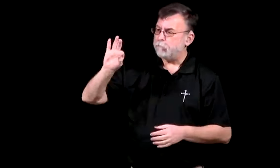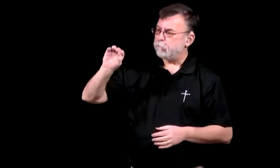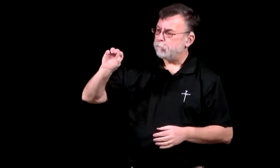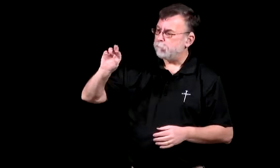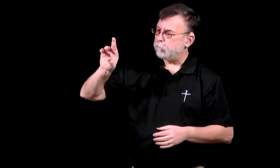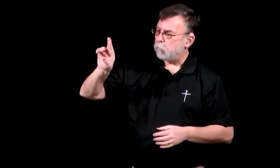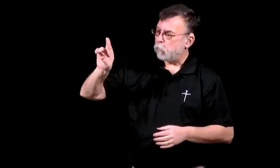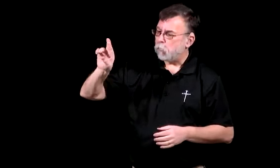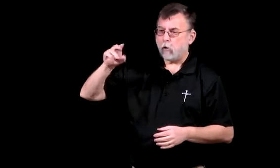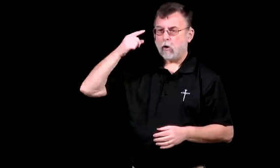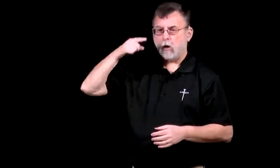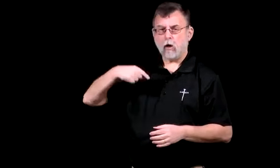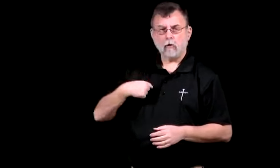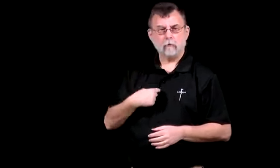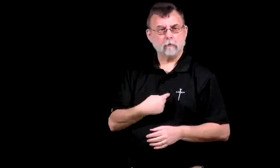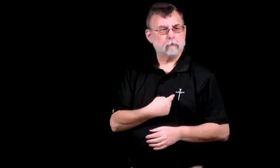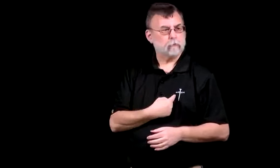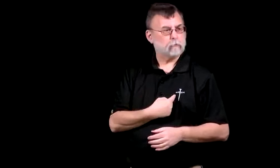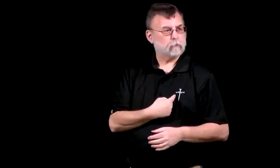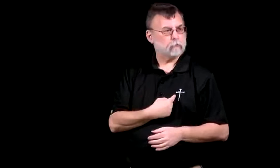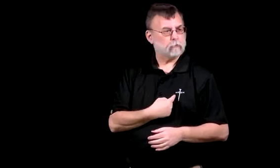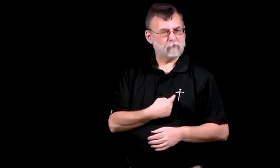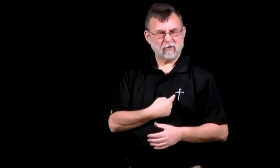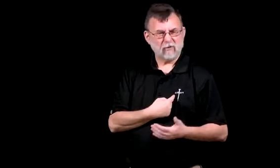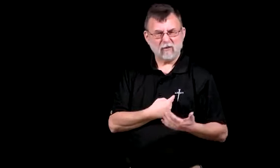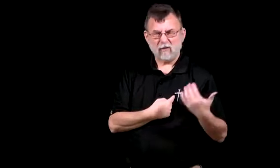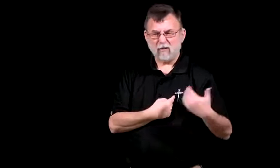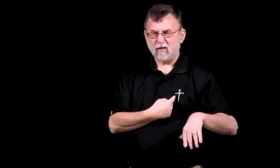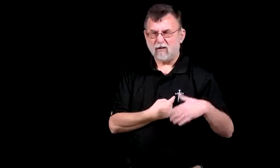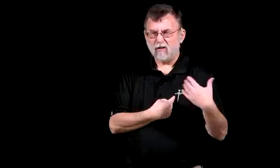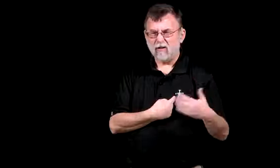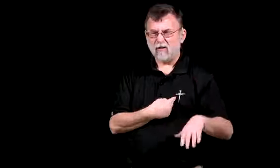But again, God is still for us.